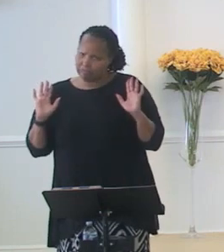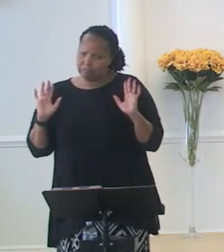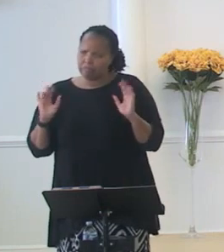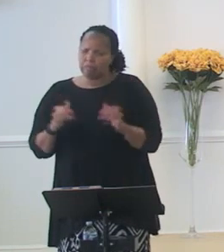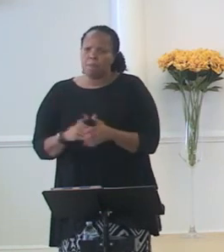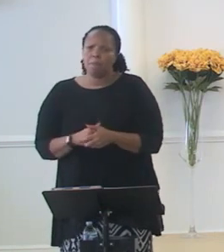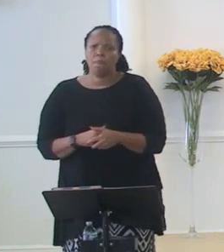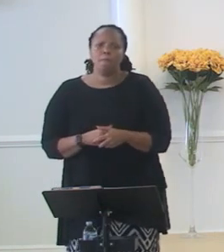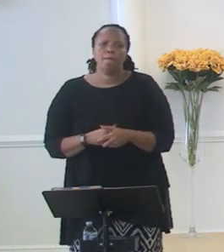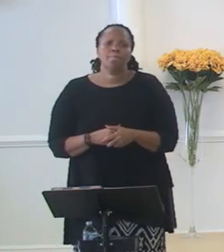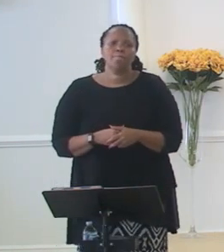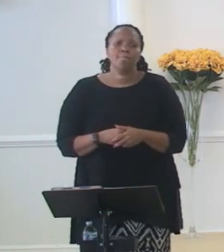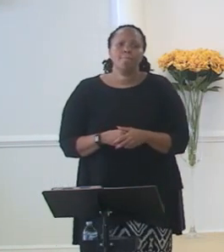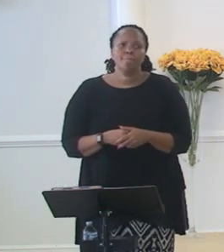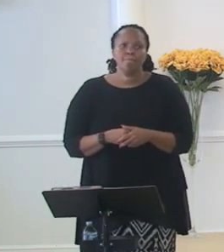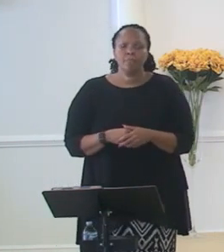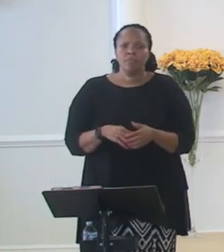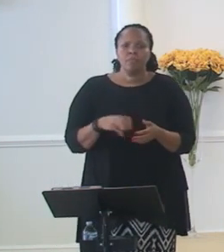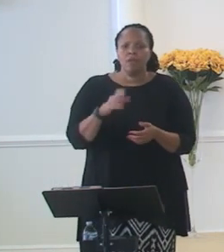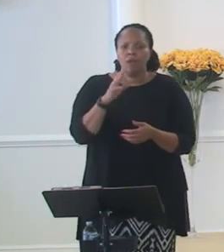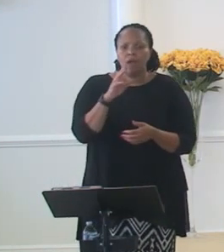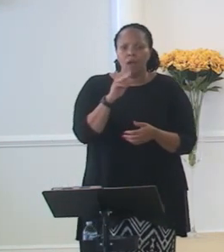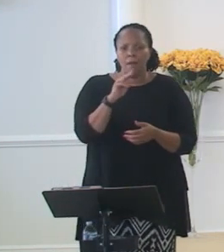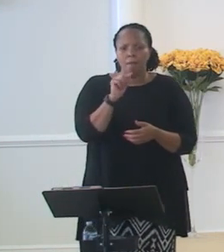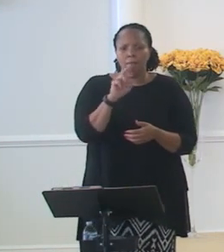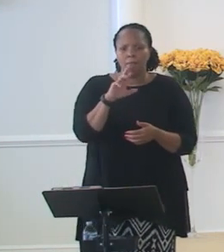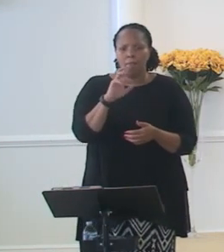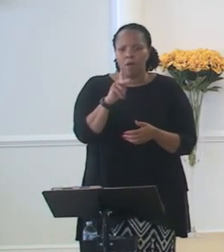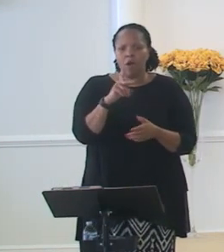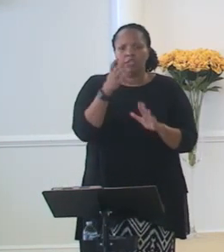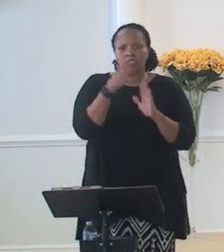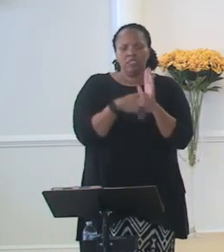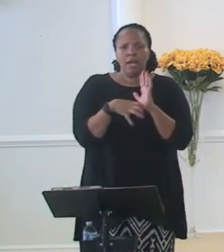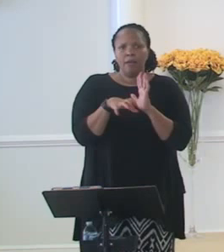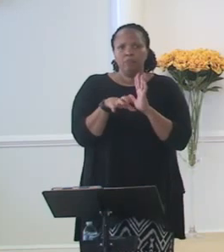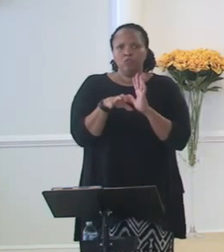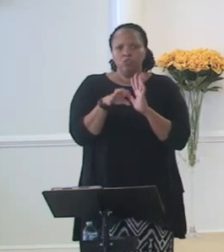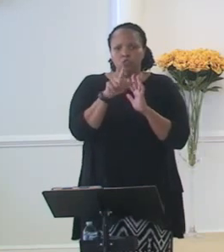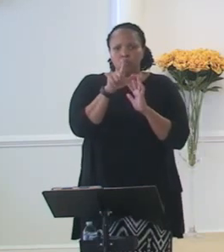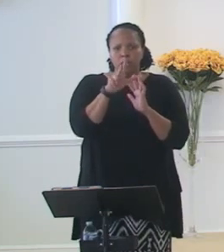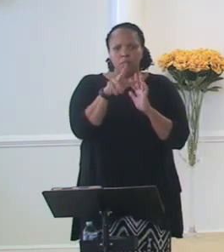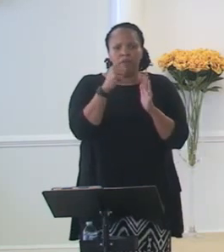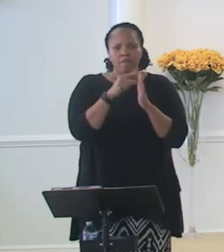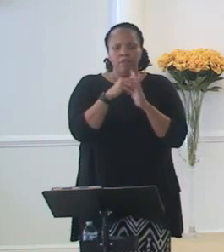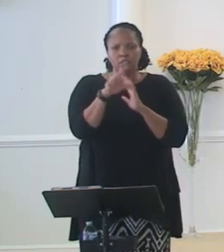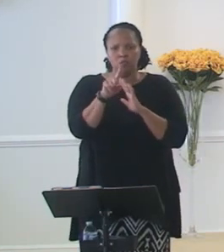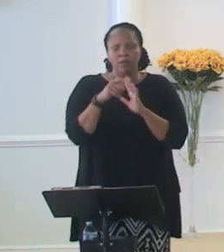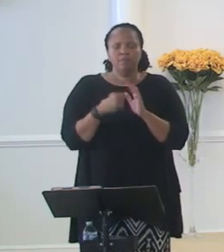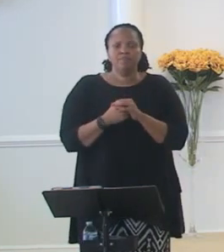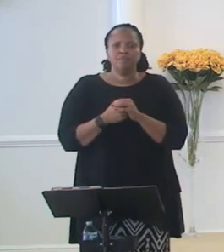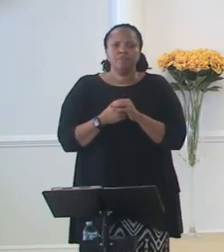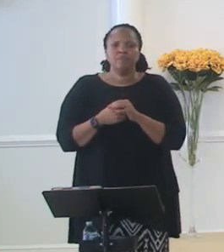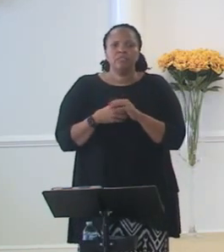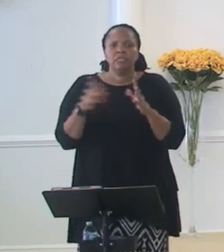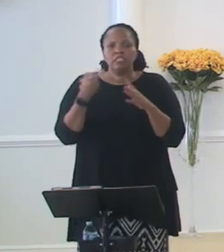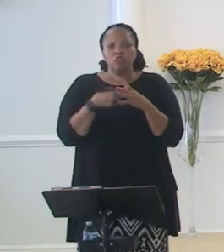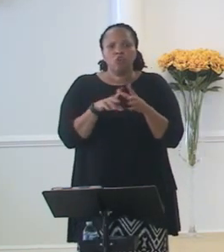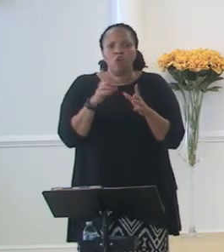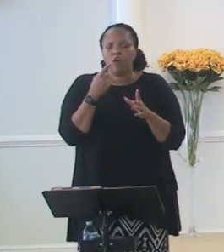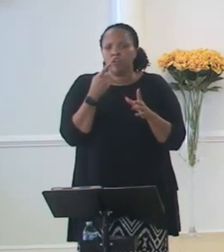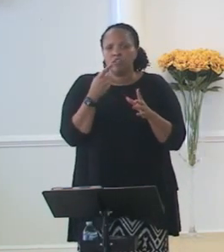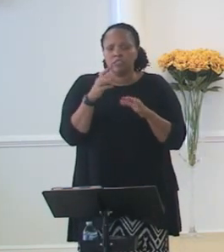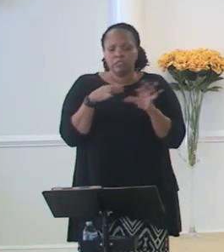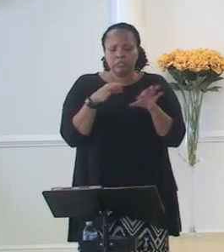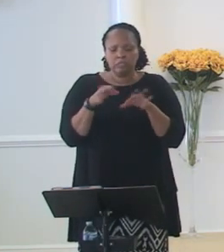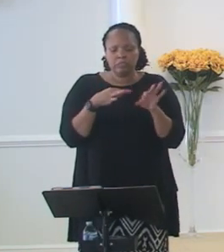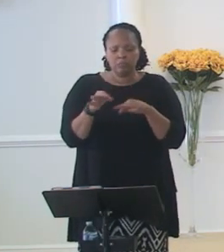It's in Mark chapter 23 in verse 1 when he says, he begins to tell